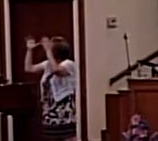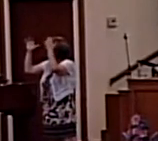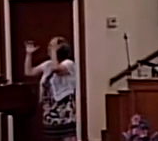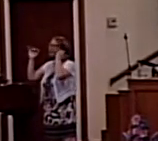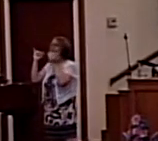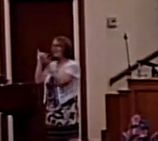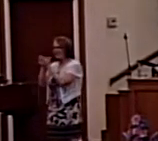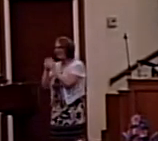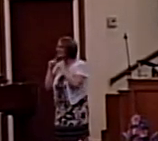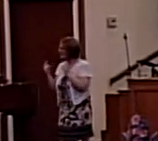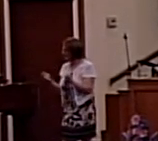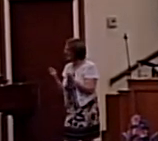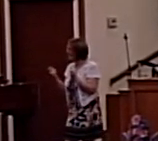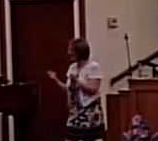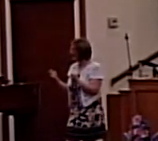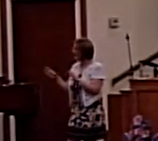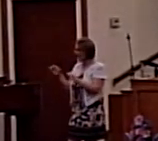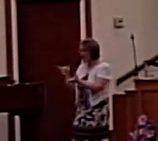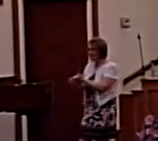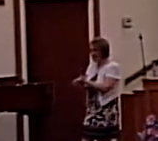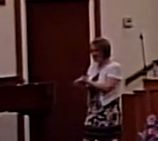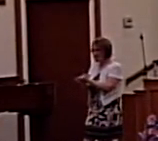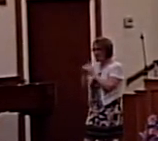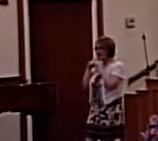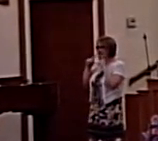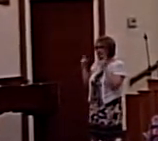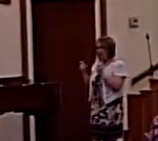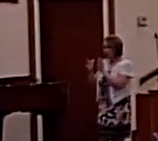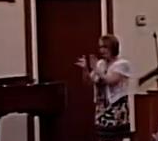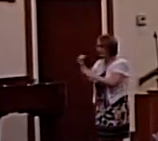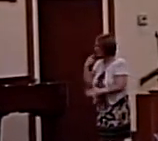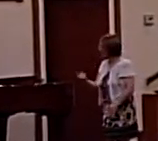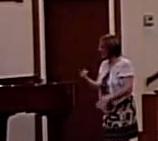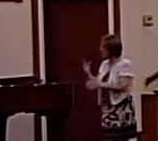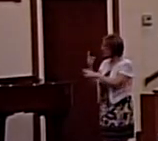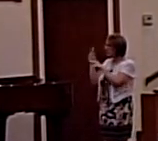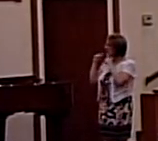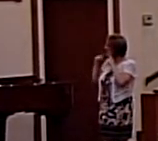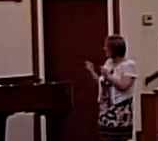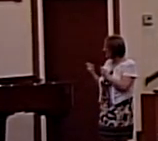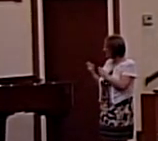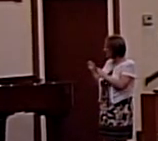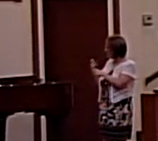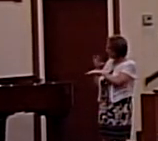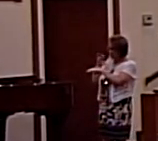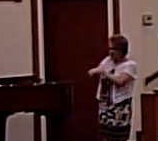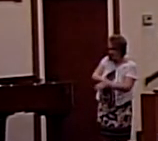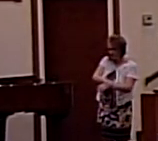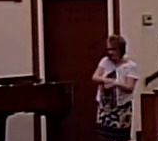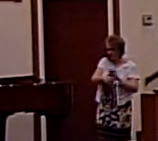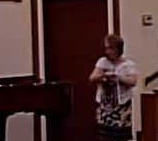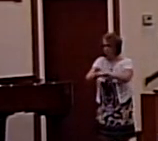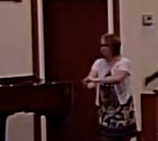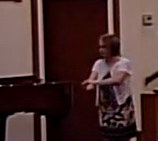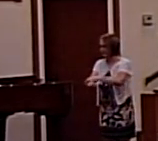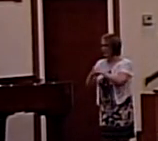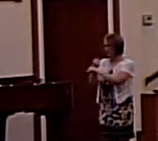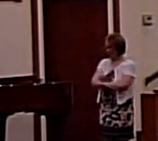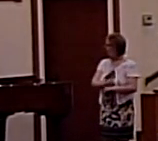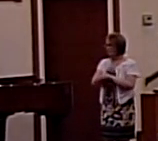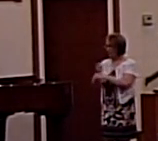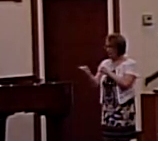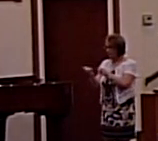what sin does, and Jesus said that. Sin is going to bind you, and it's going to enslave you. The scripture